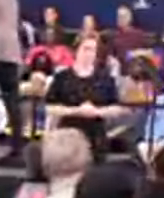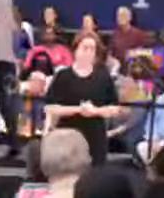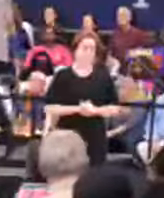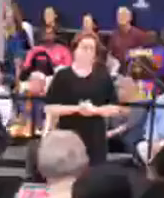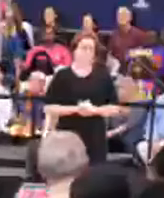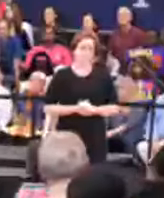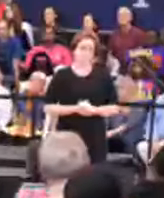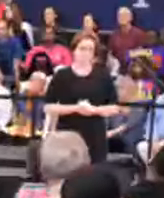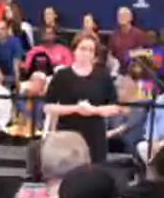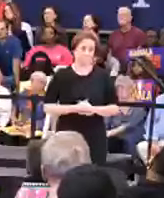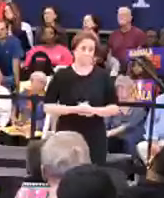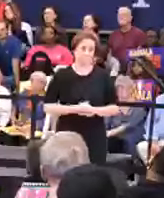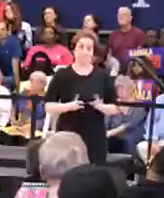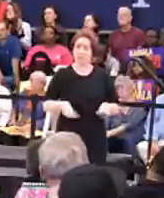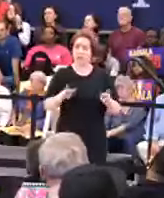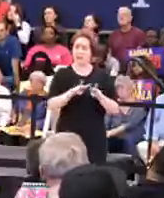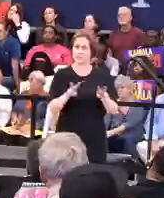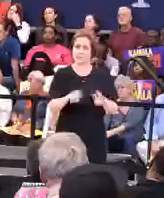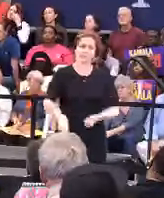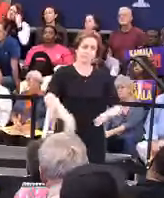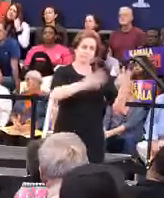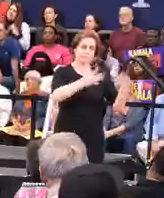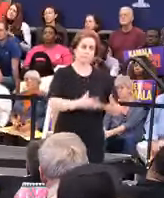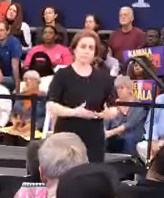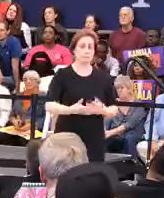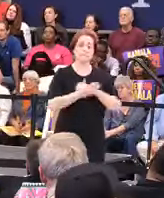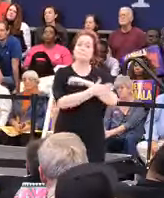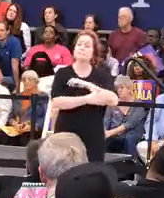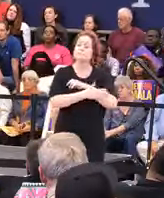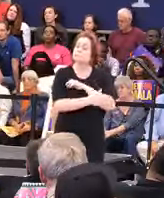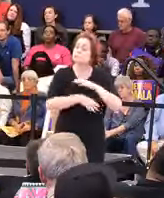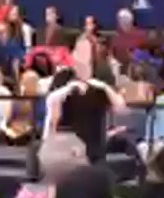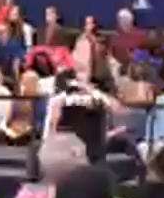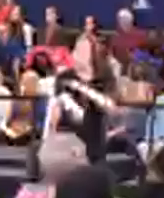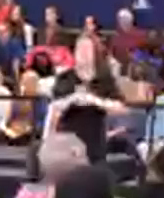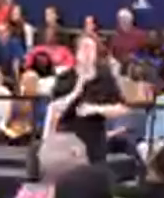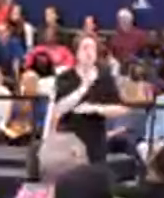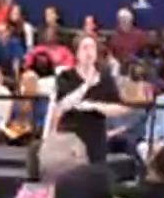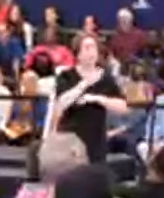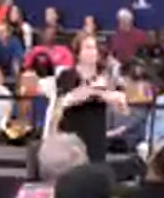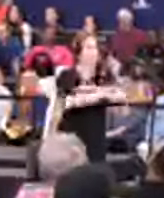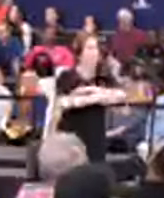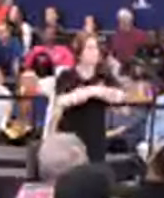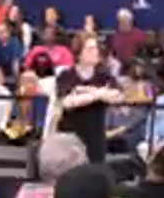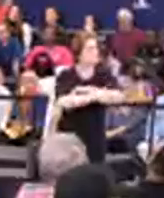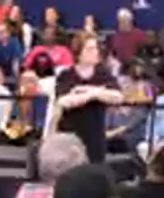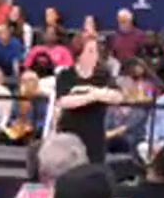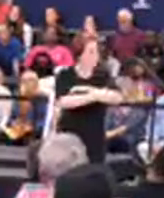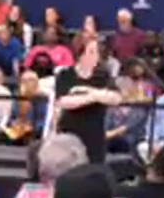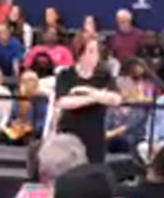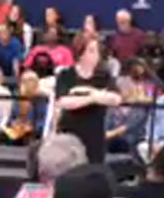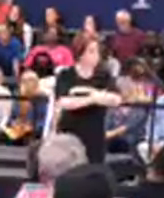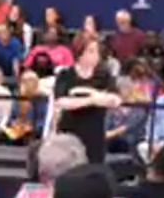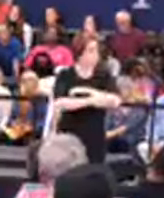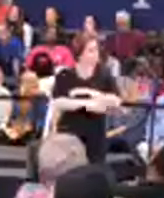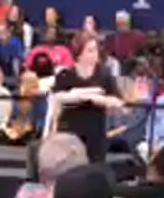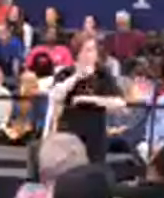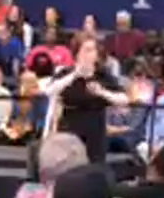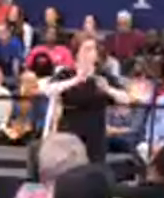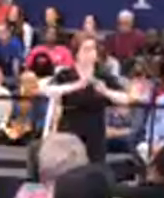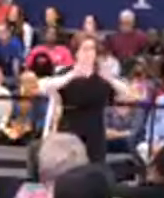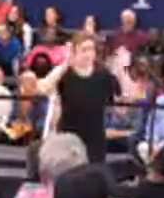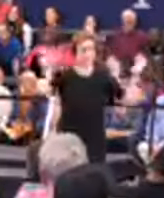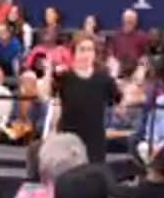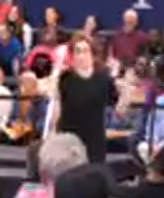Sold out our values. Sold out our country. Because let us all be really clear, and